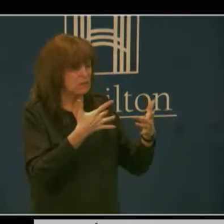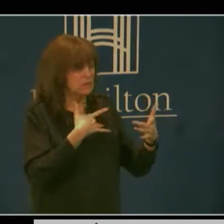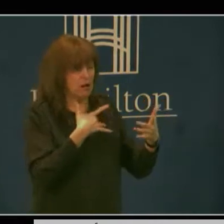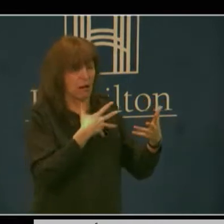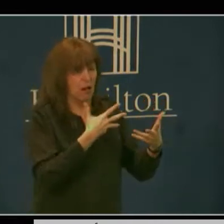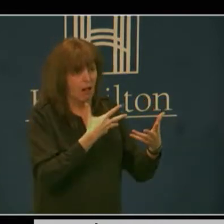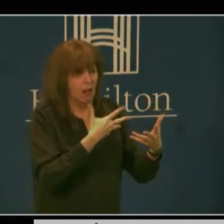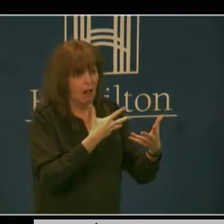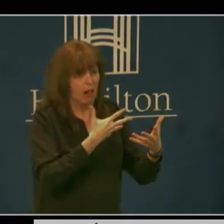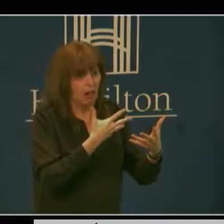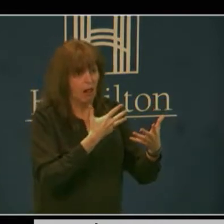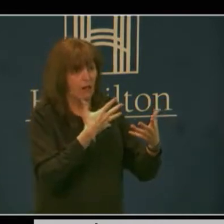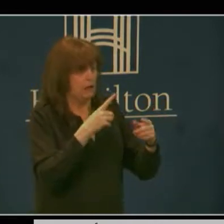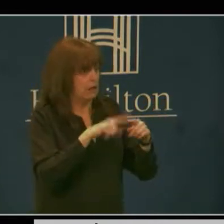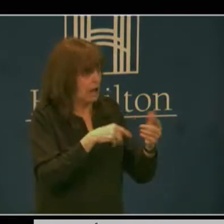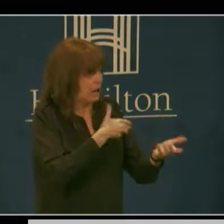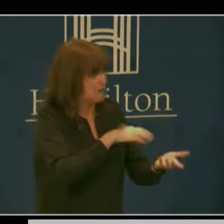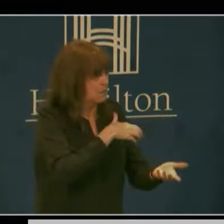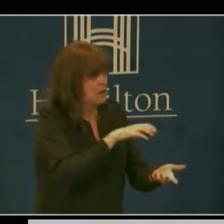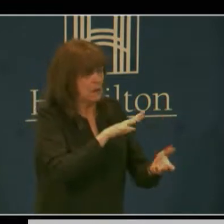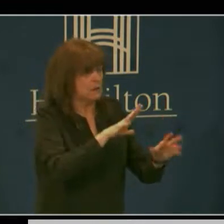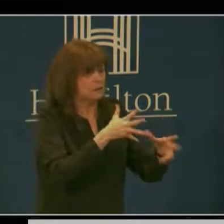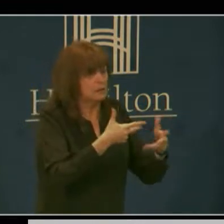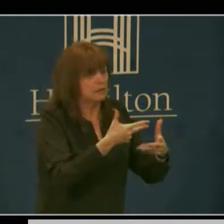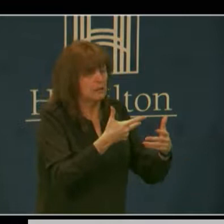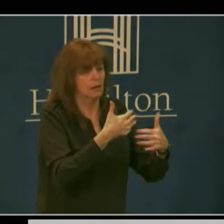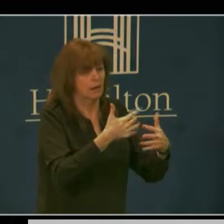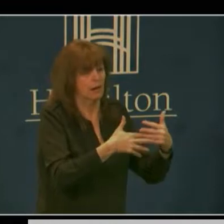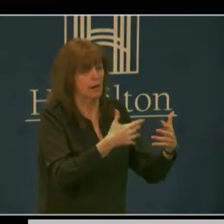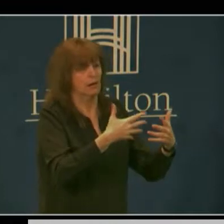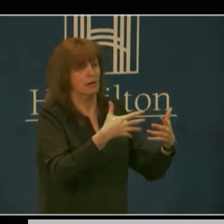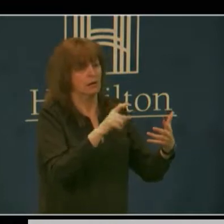work that they're doing, expend the resources, and make all the changes,